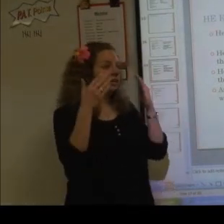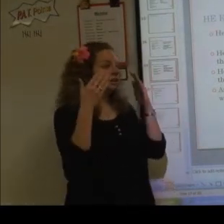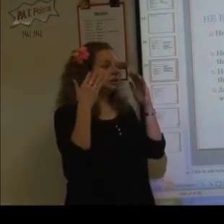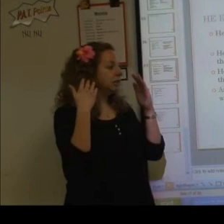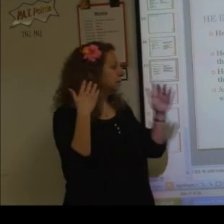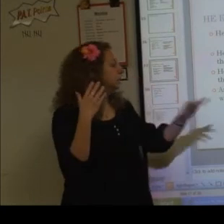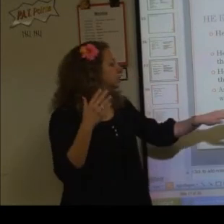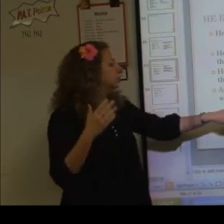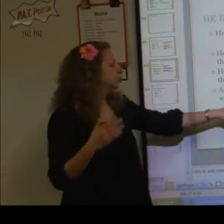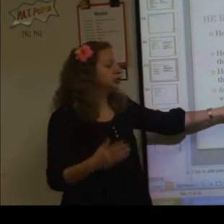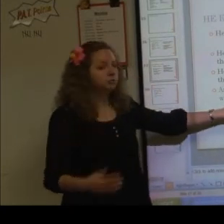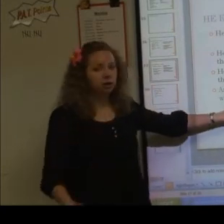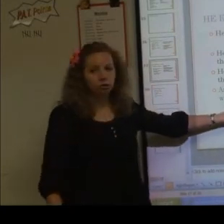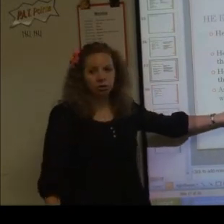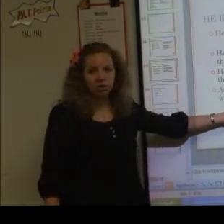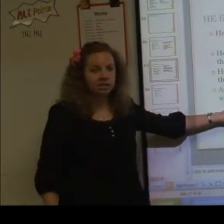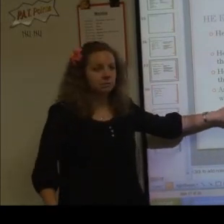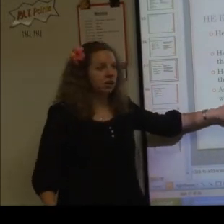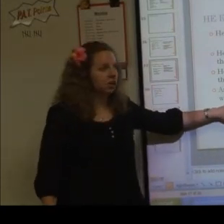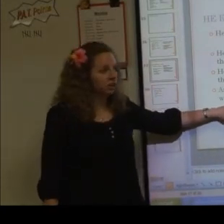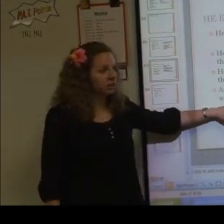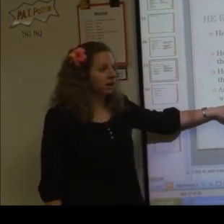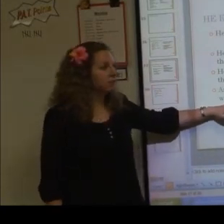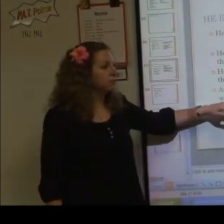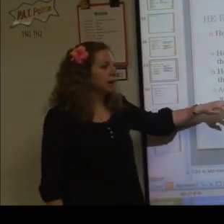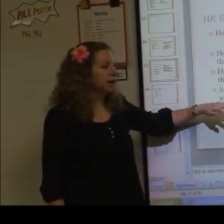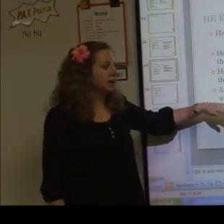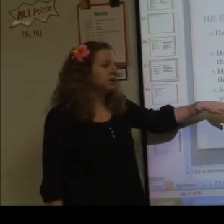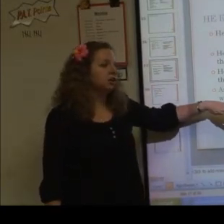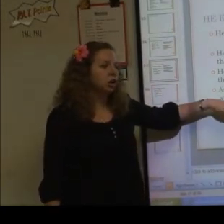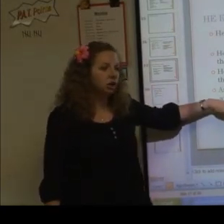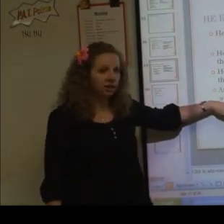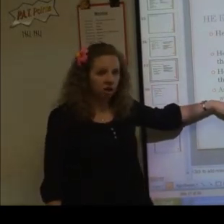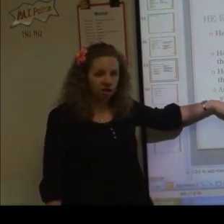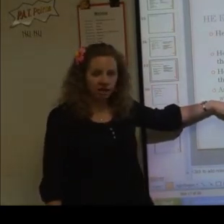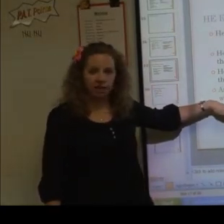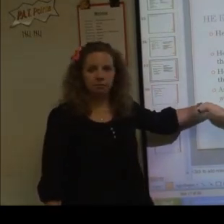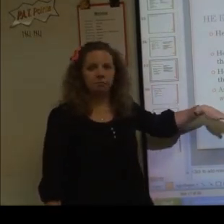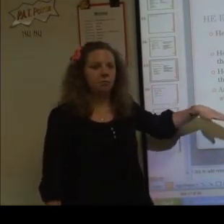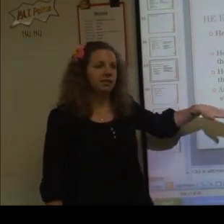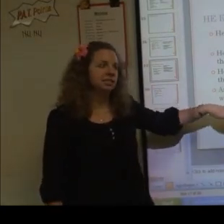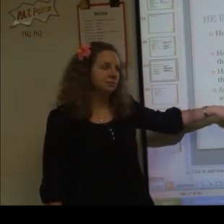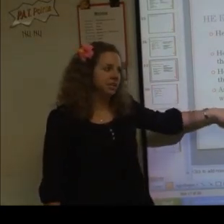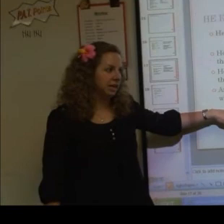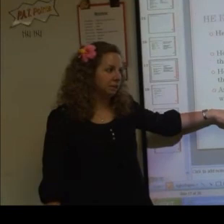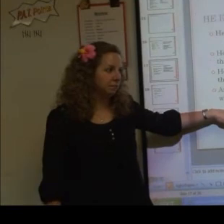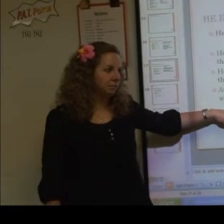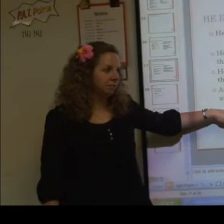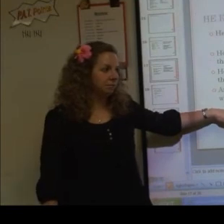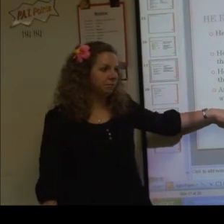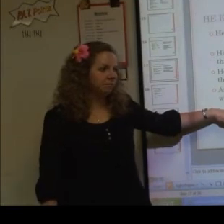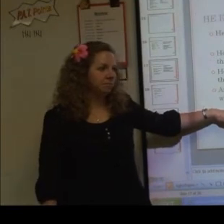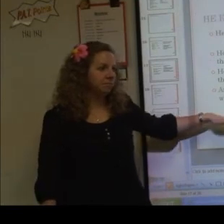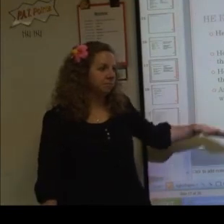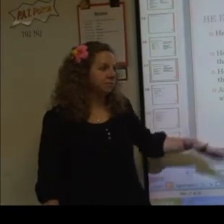He pays attention to my groanings, my calling out, my calling on him, my summoning him.